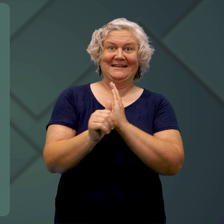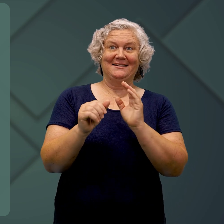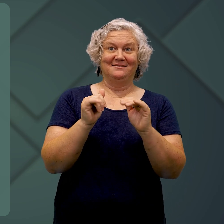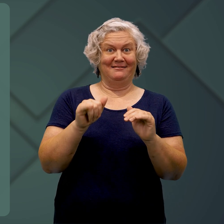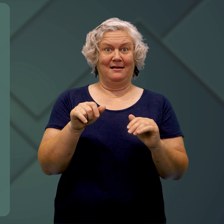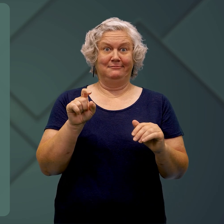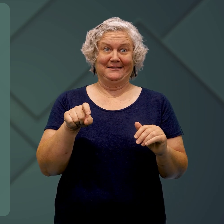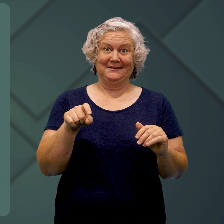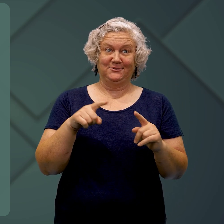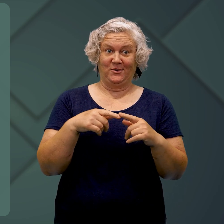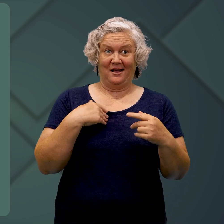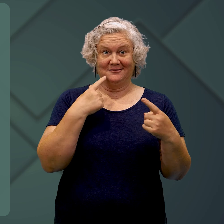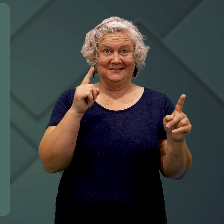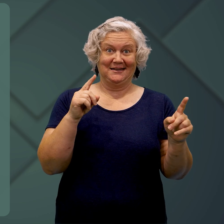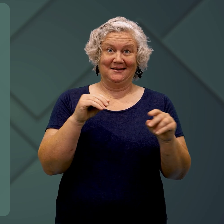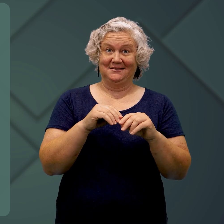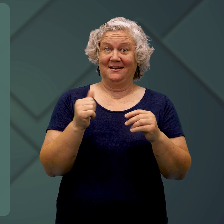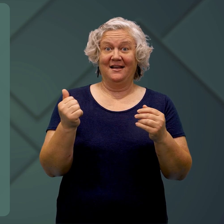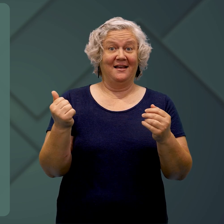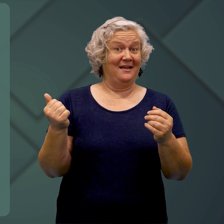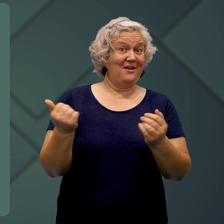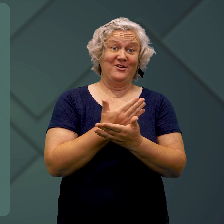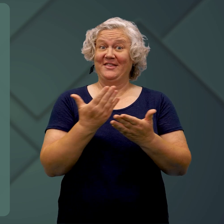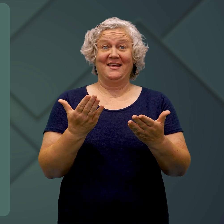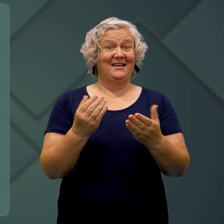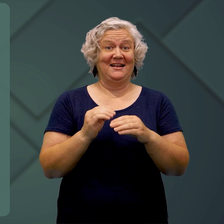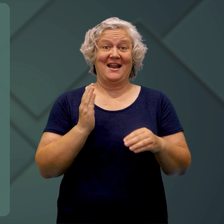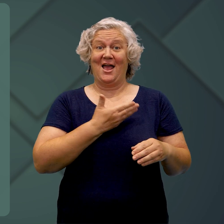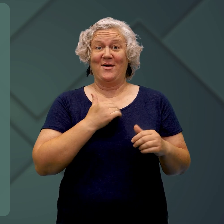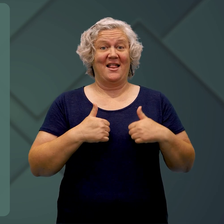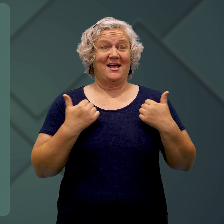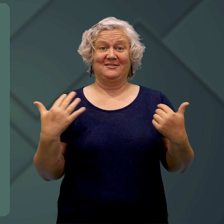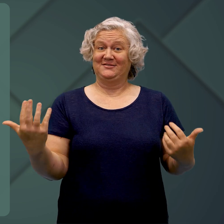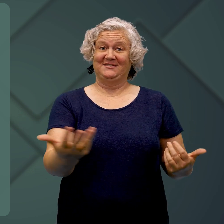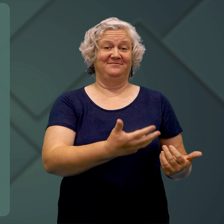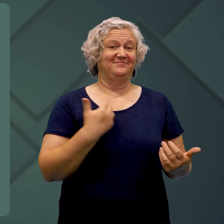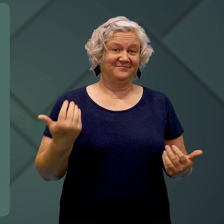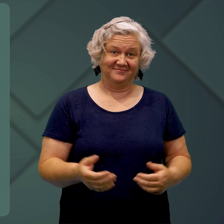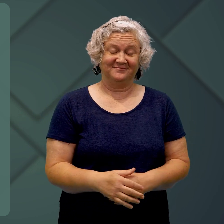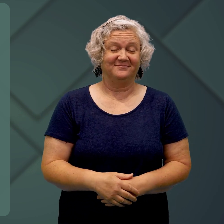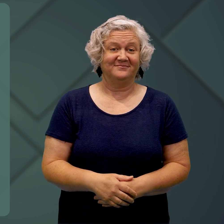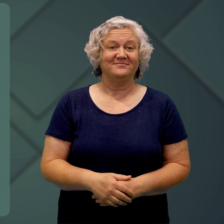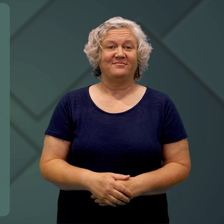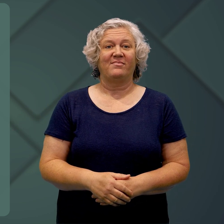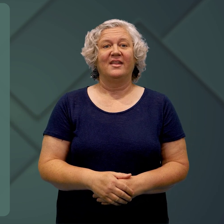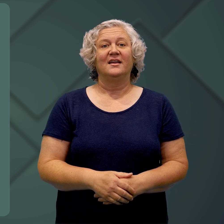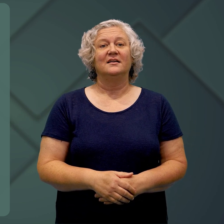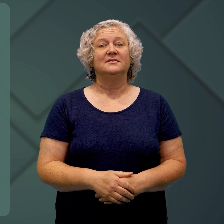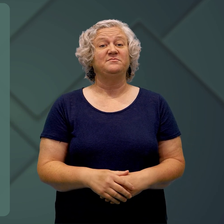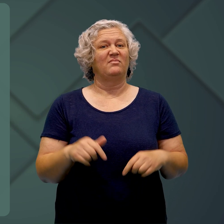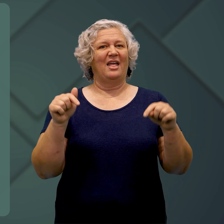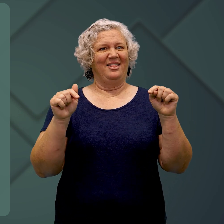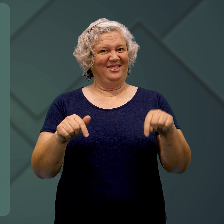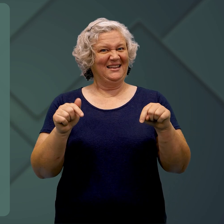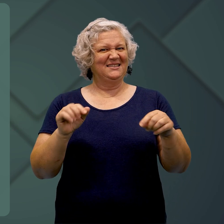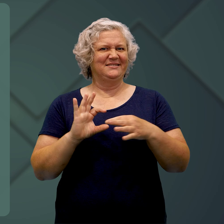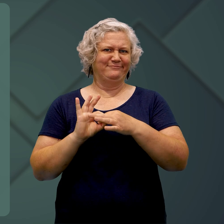are the skills that we need for success in everything that we do in our lives. This relates